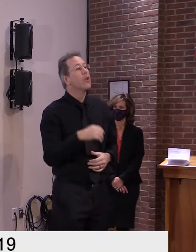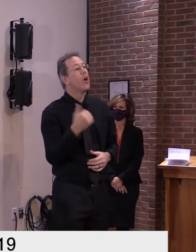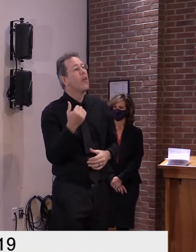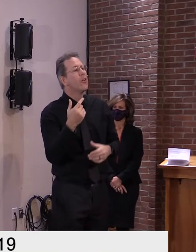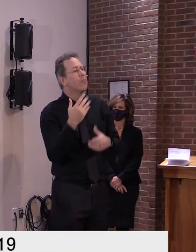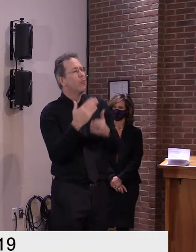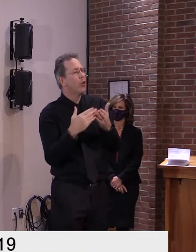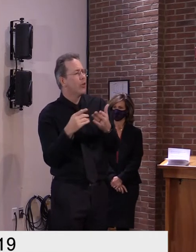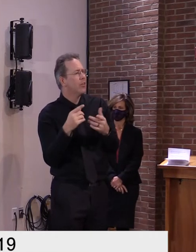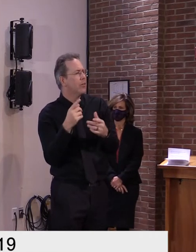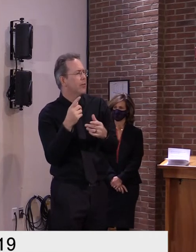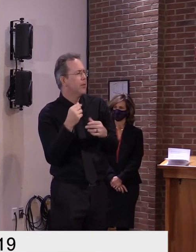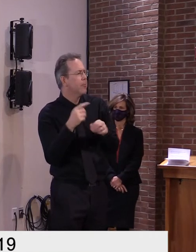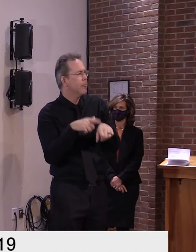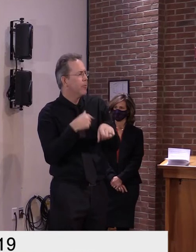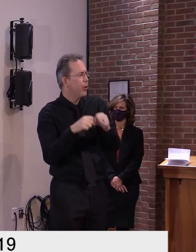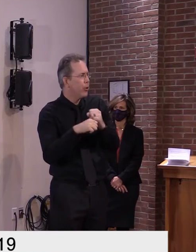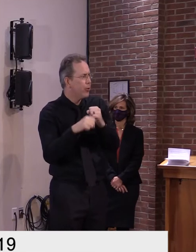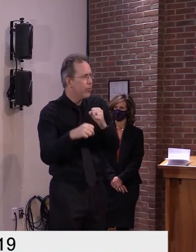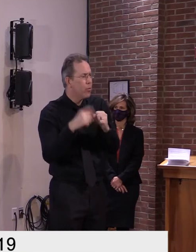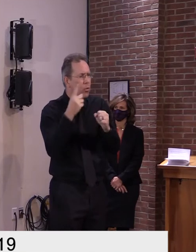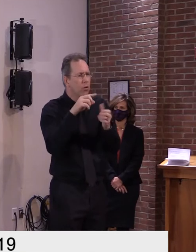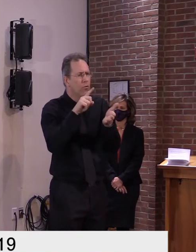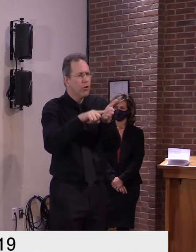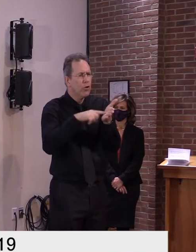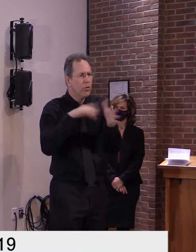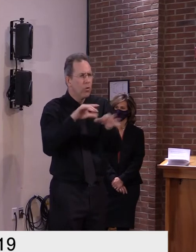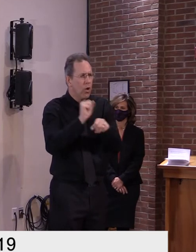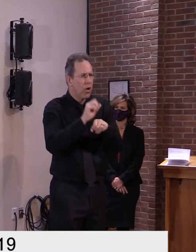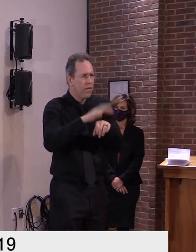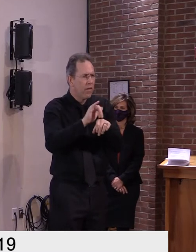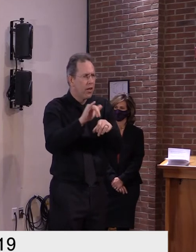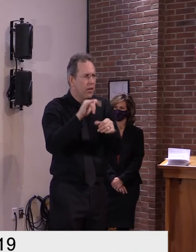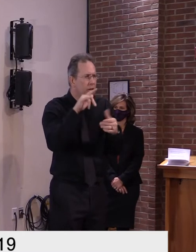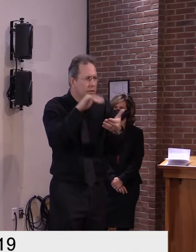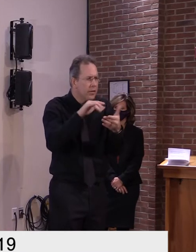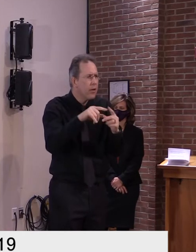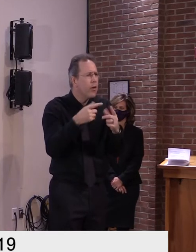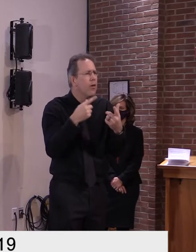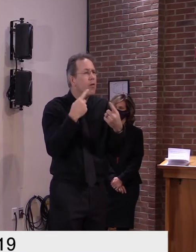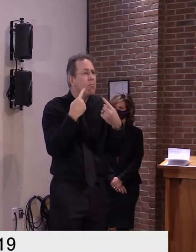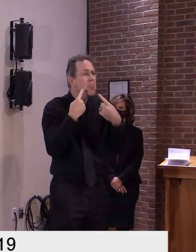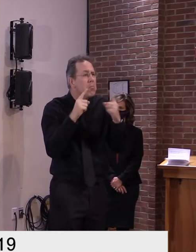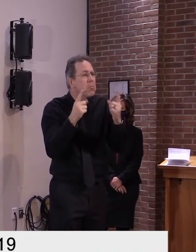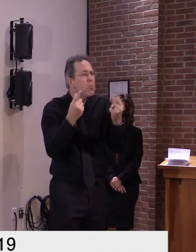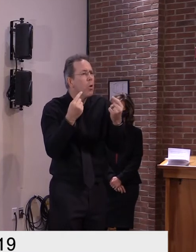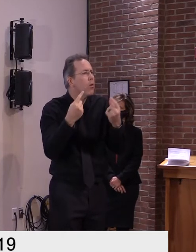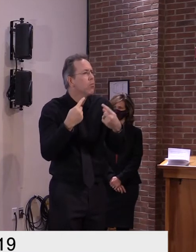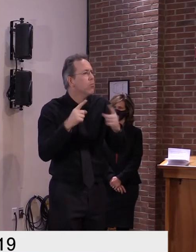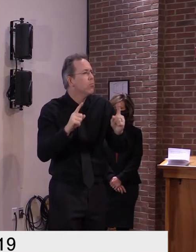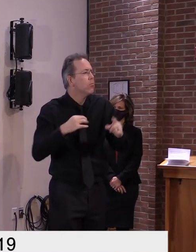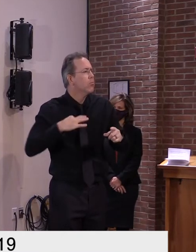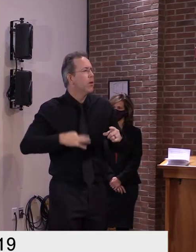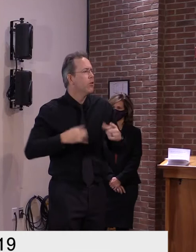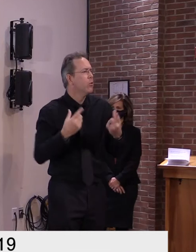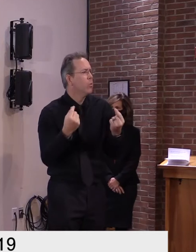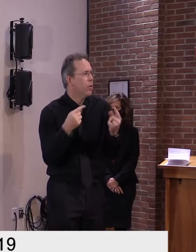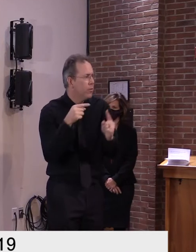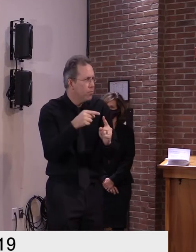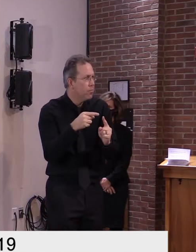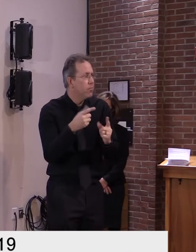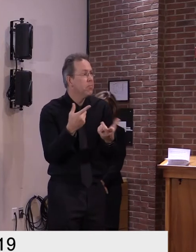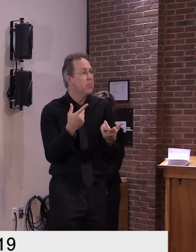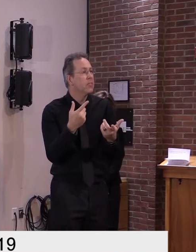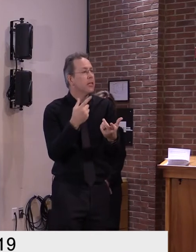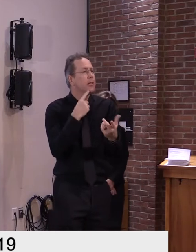one study that really shows a beneficial impact, which is not to say it doesn't have a beneficial